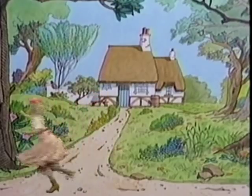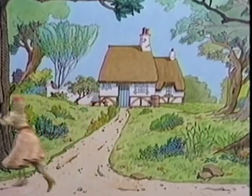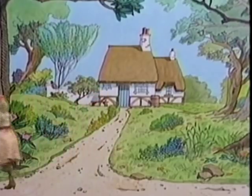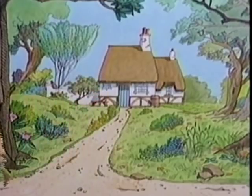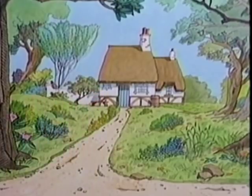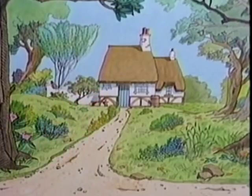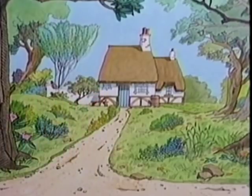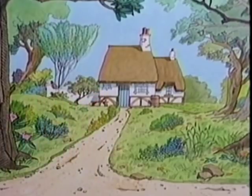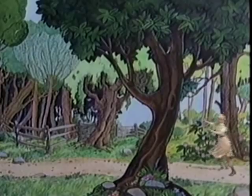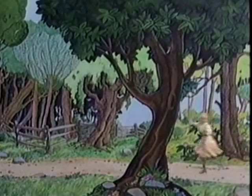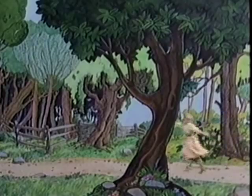home.